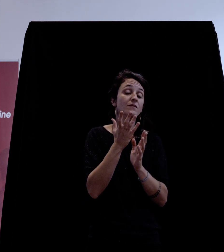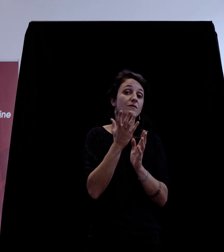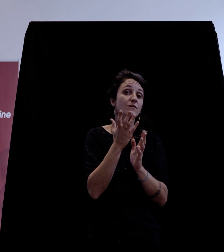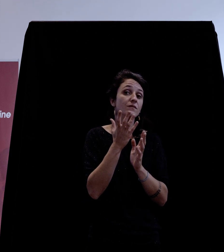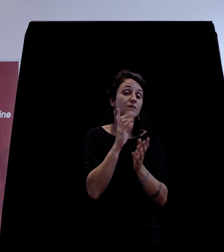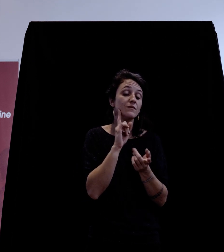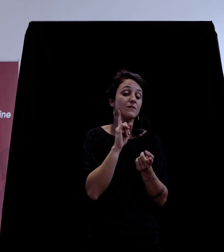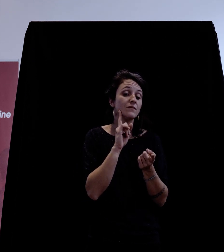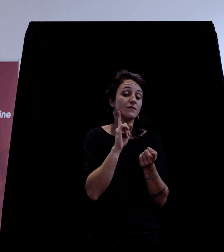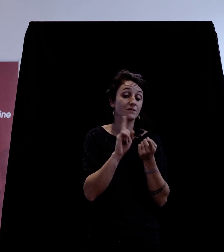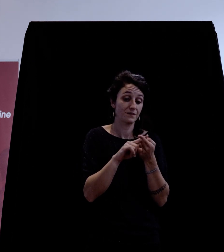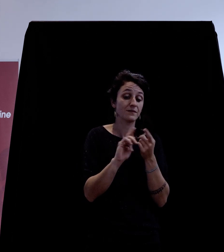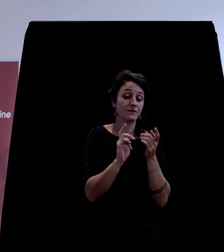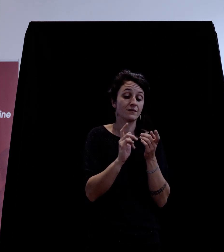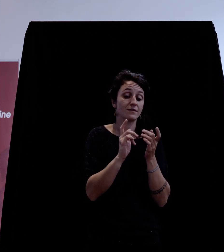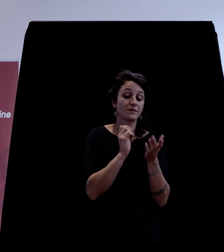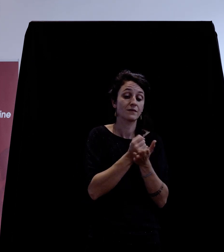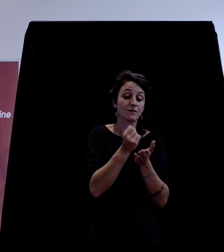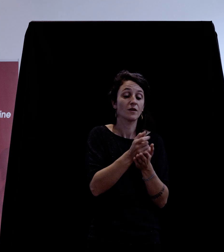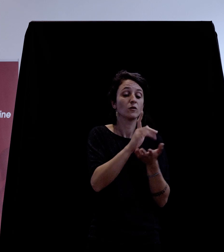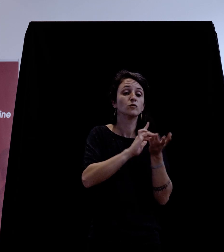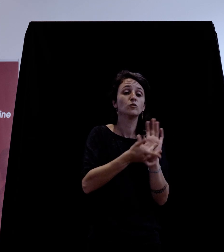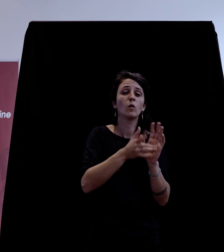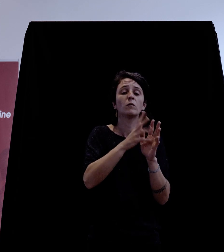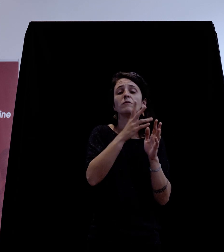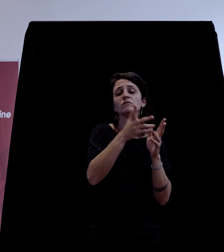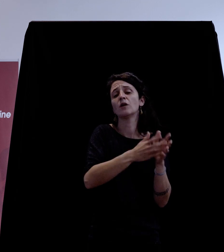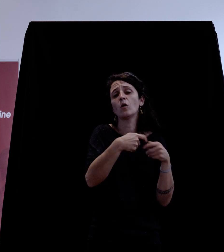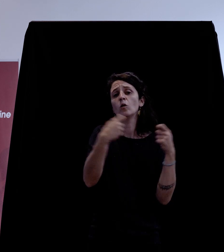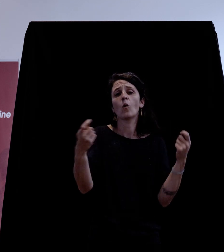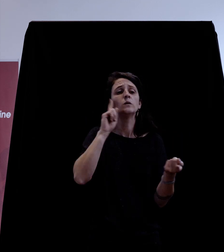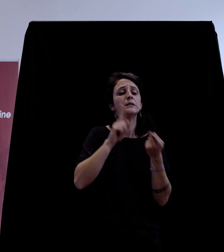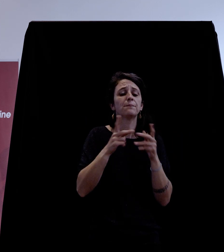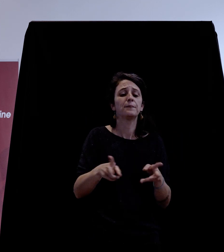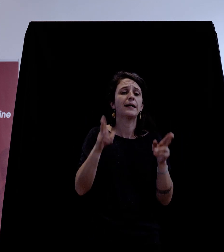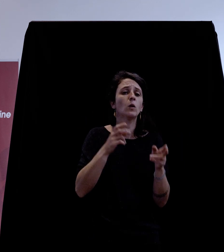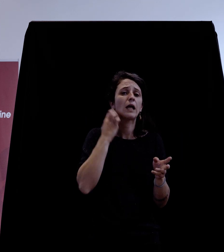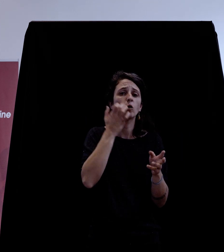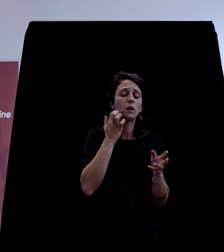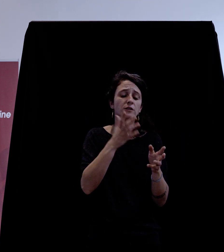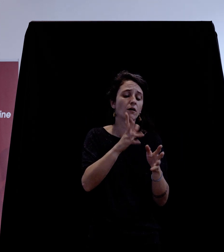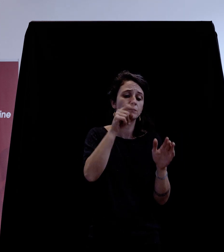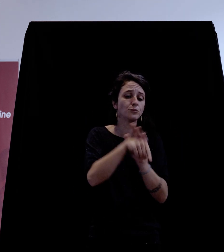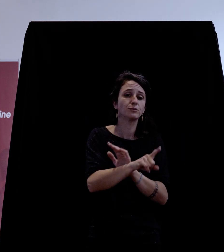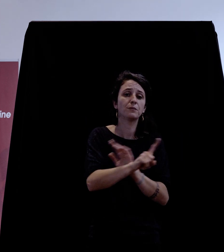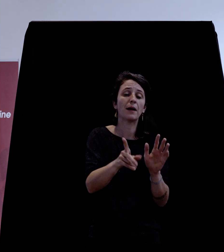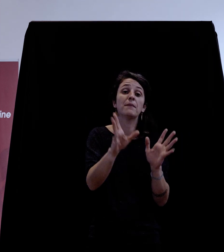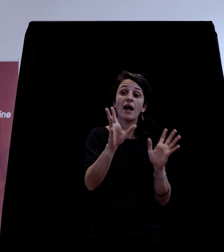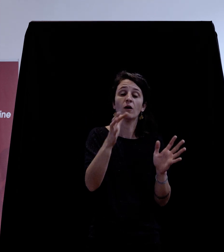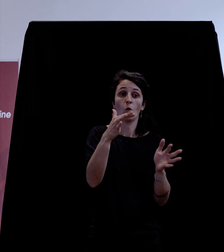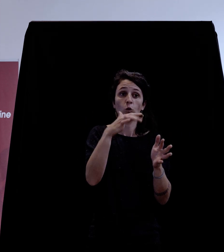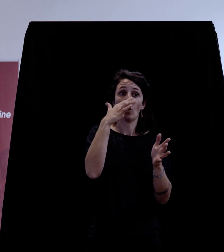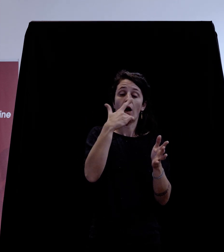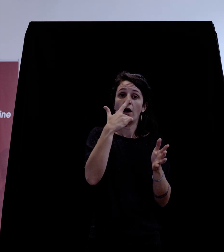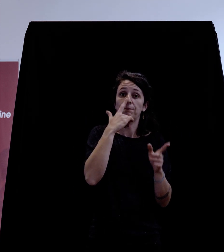right? And then you have the tactile problems. It's particularly on the palms of the hands and the bottoms of the feet, but it can be